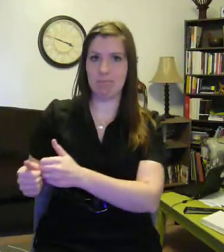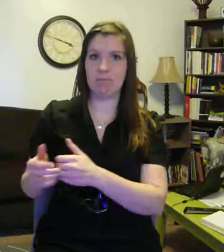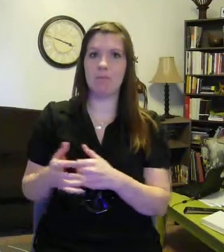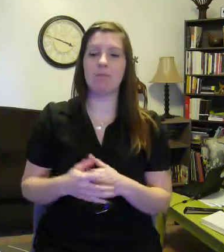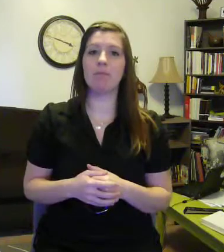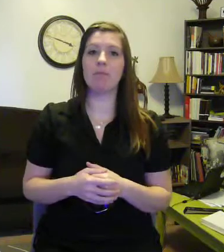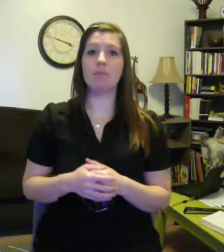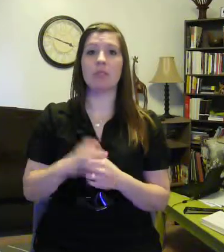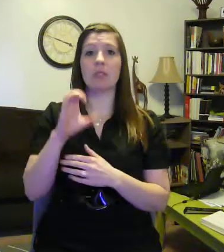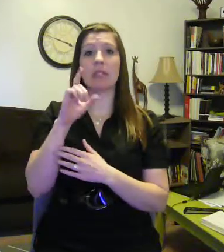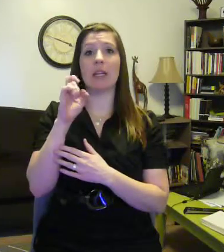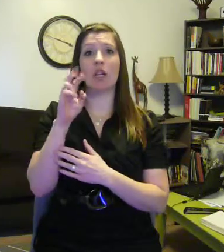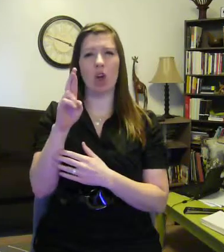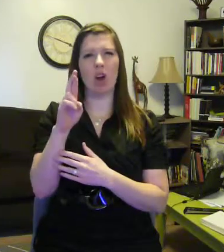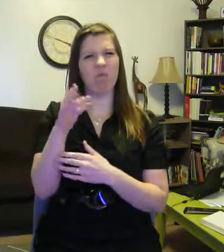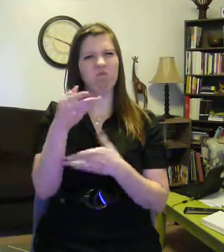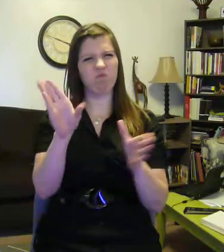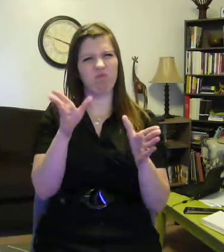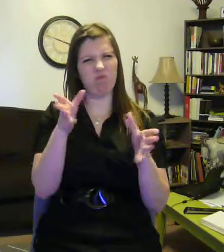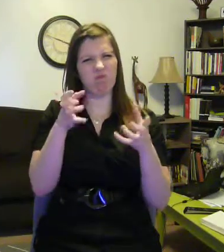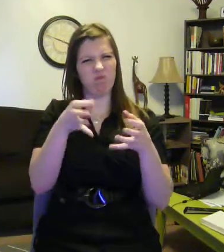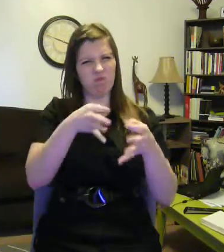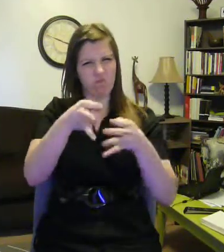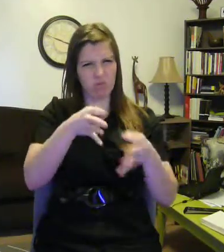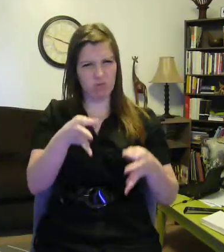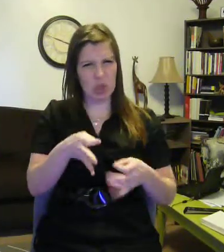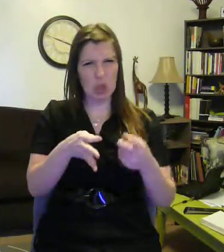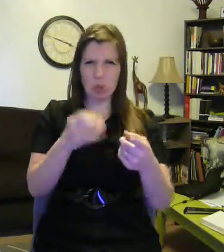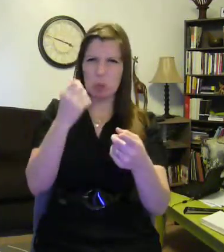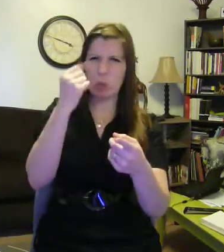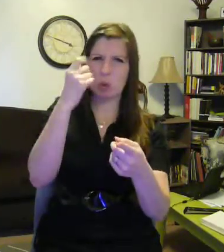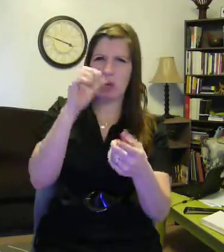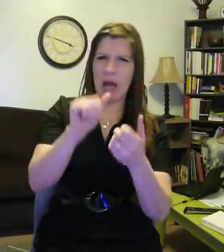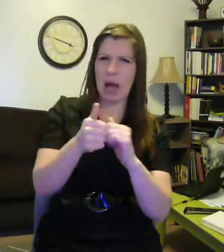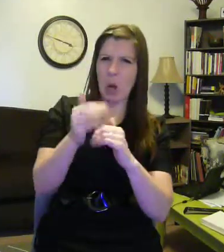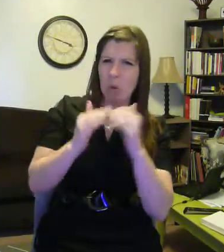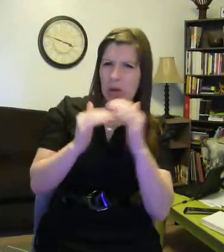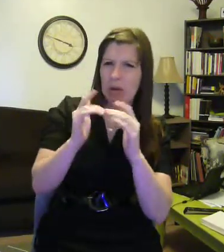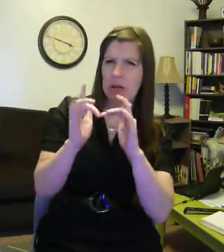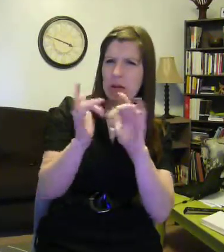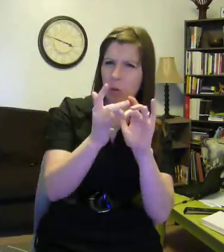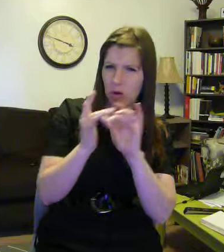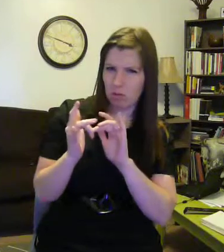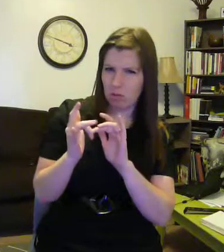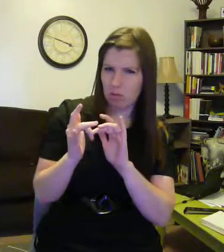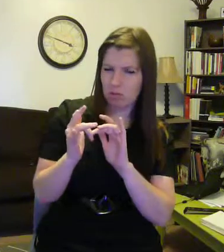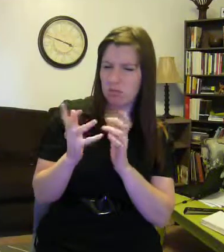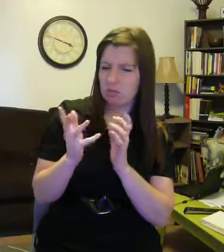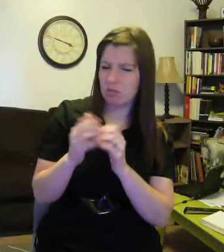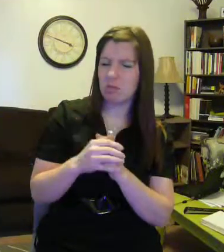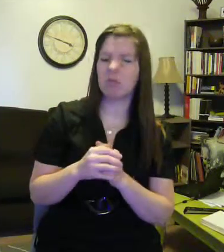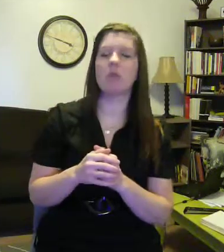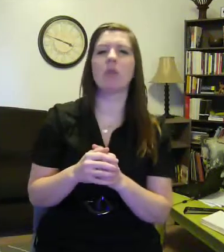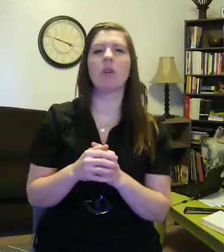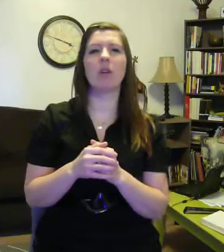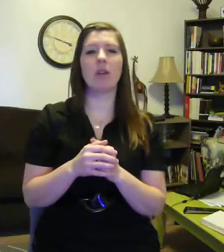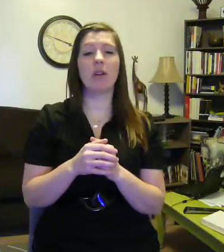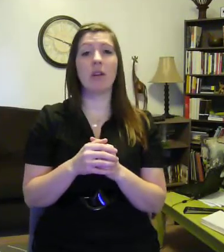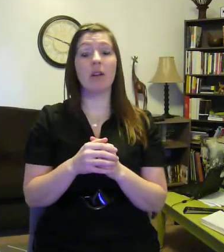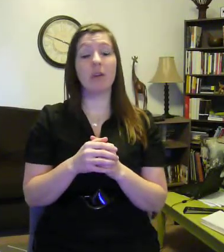of cellular so that we can begin on how we build a cellular network. I'd like for you to envision having